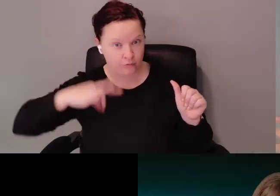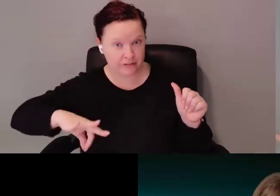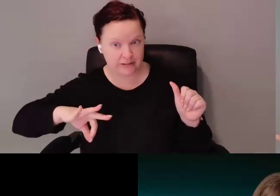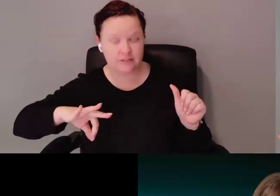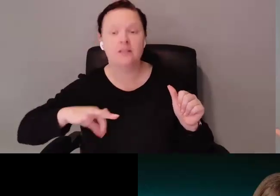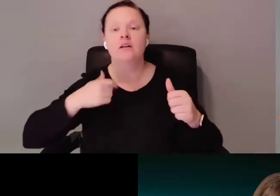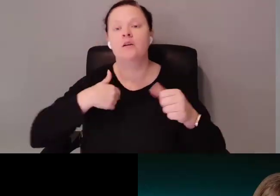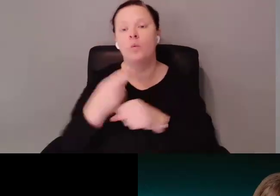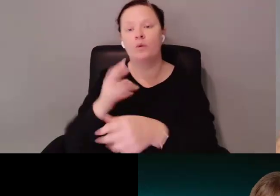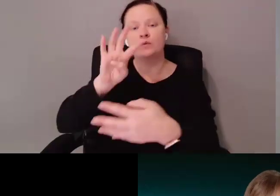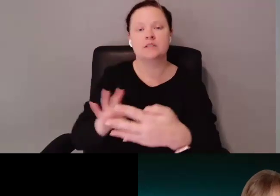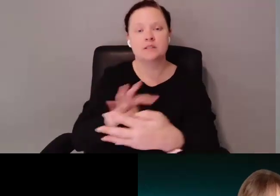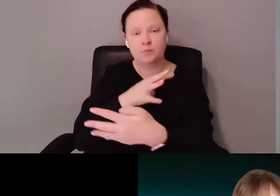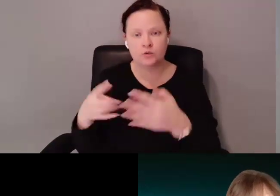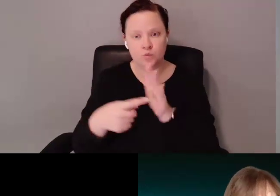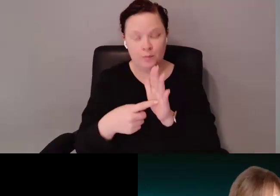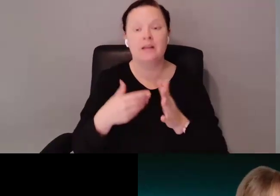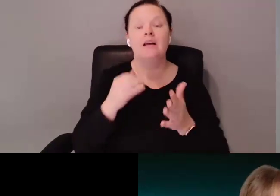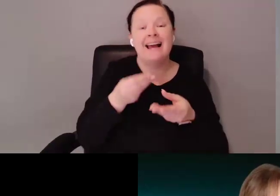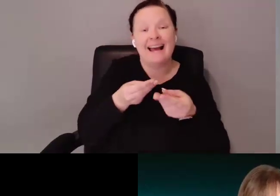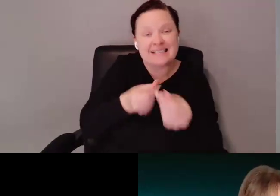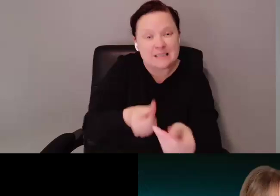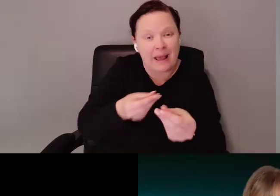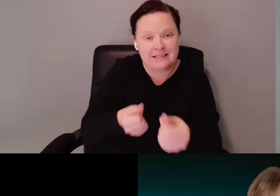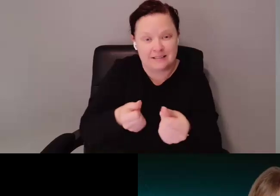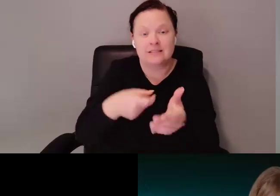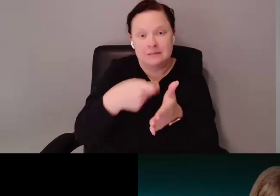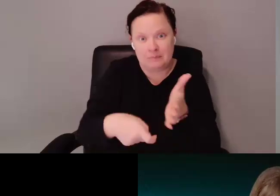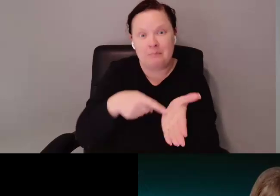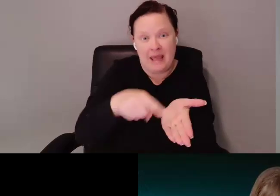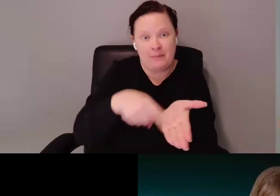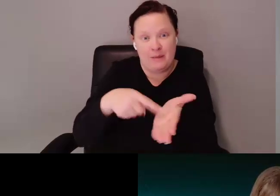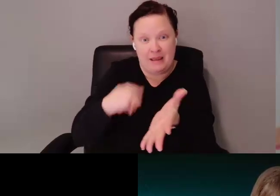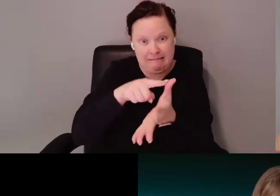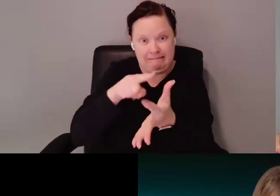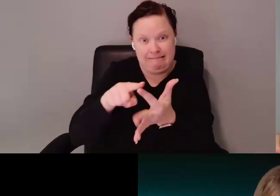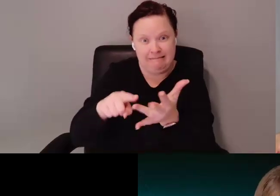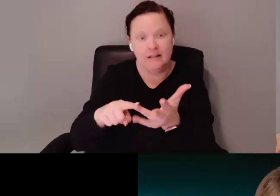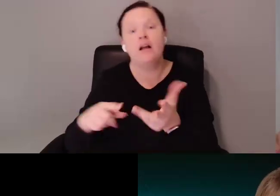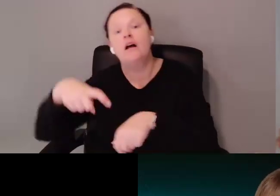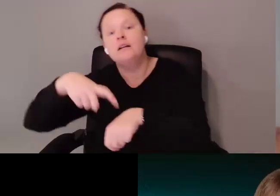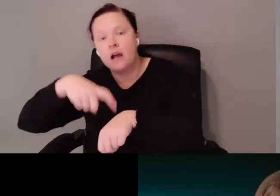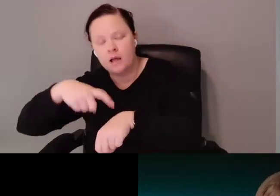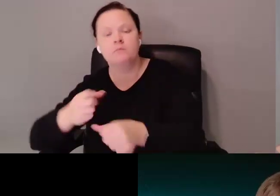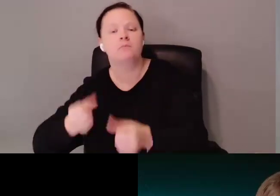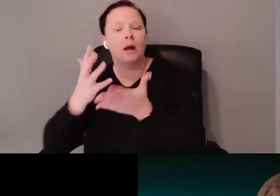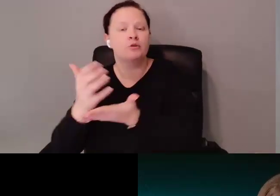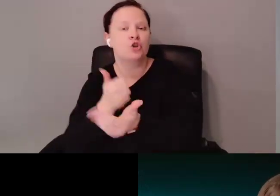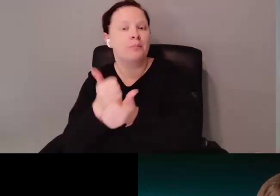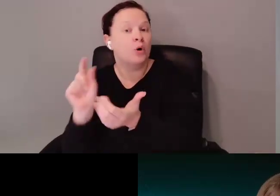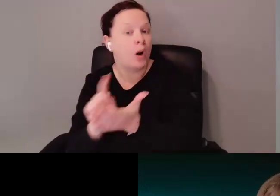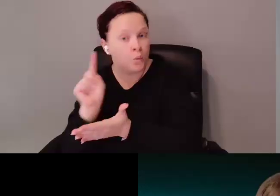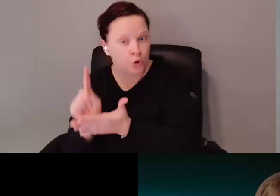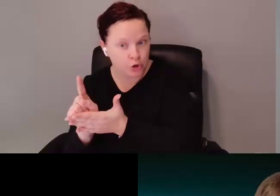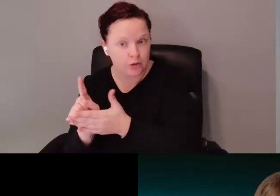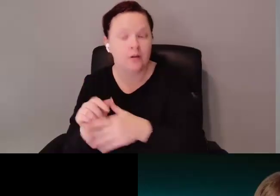that show me after all the expenses are put in and the time, how much I'm making per hour. So if you're involved with